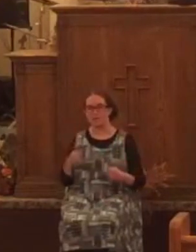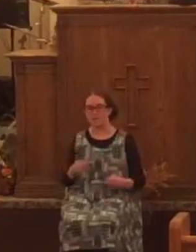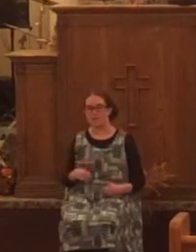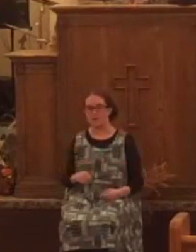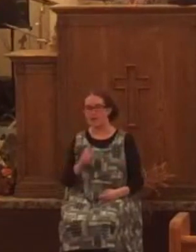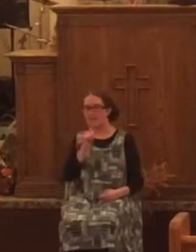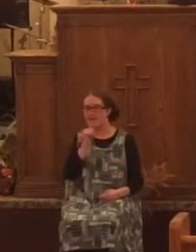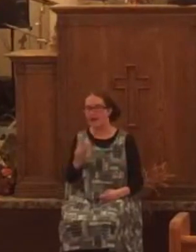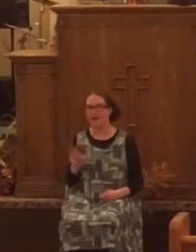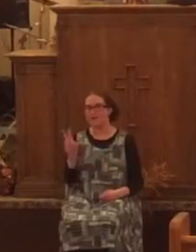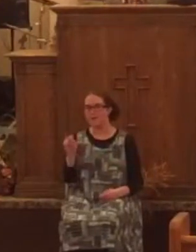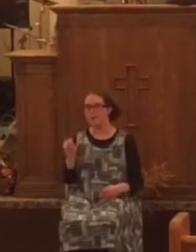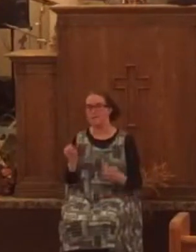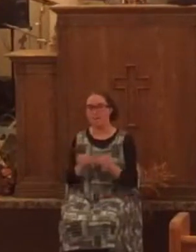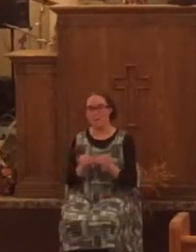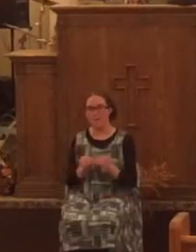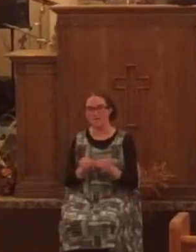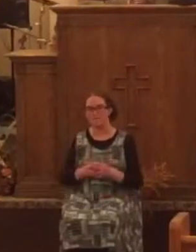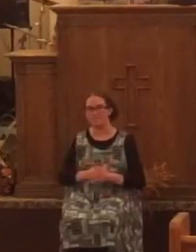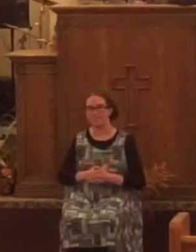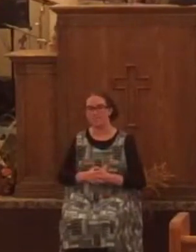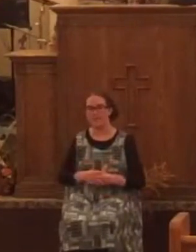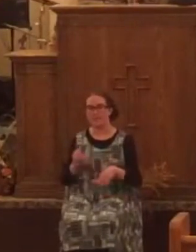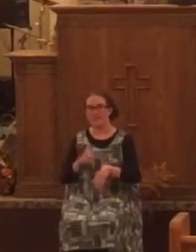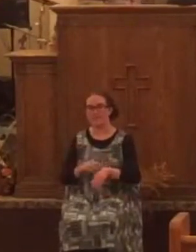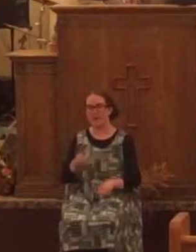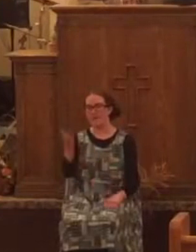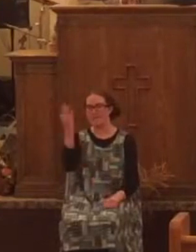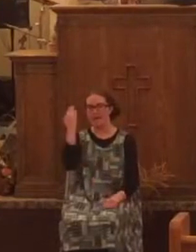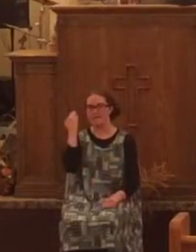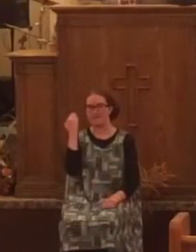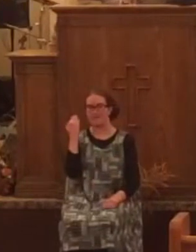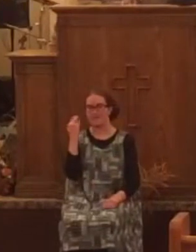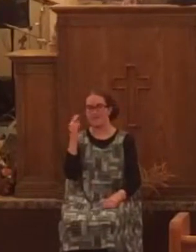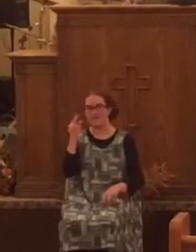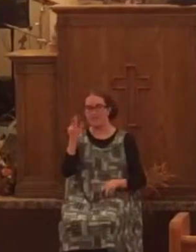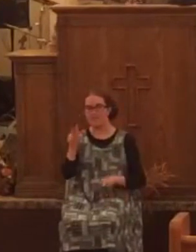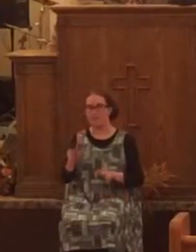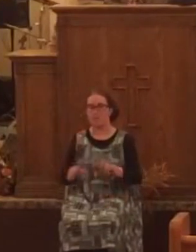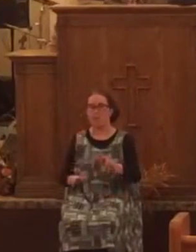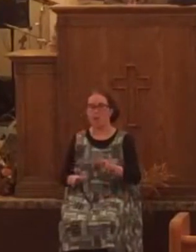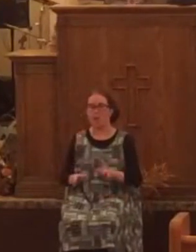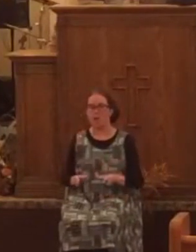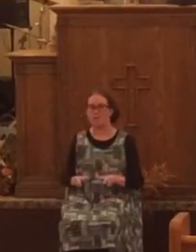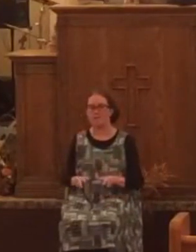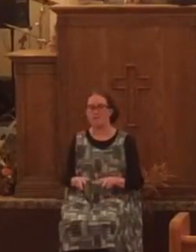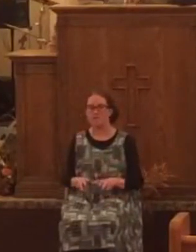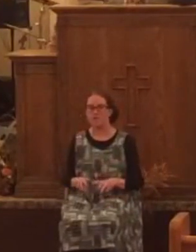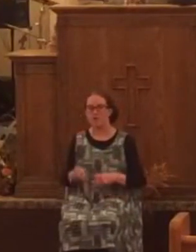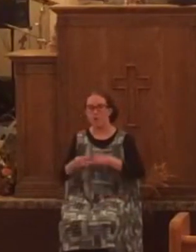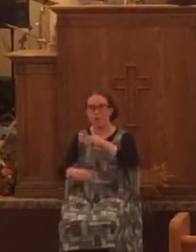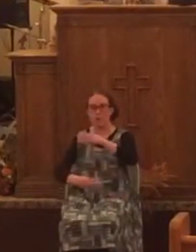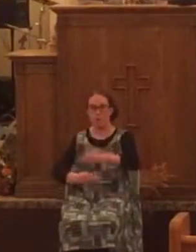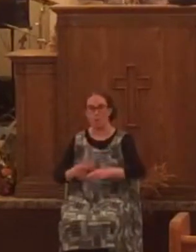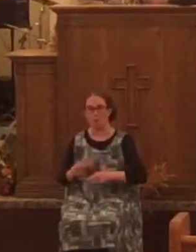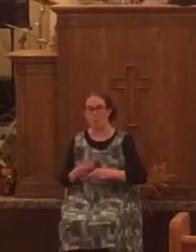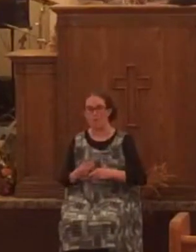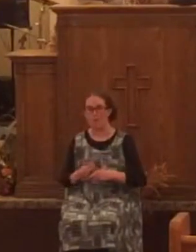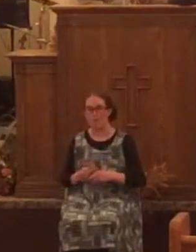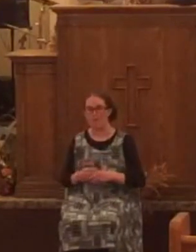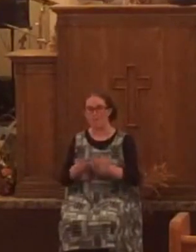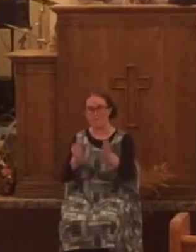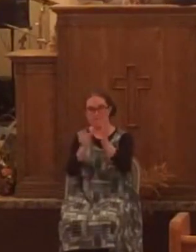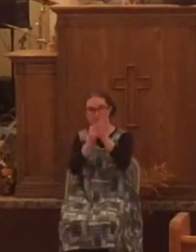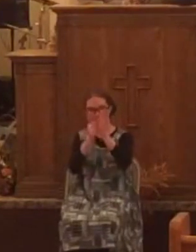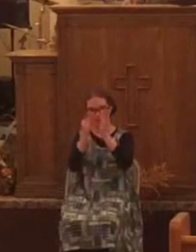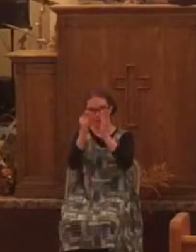not anymore. In time past. You walked according to the course of this world, according to the prince of the